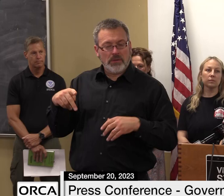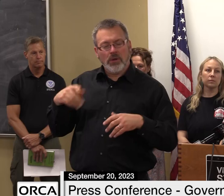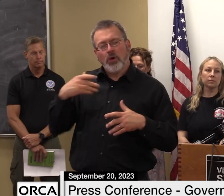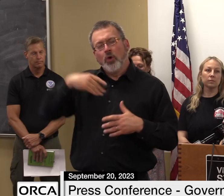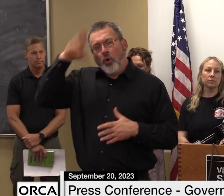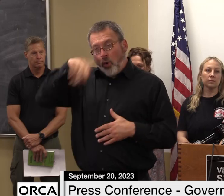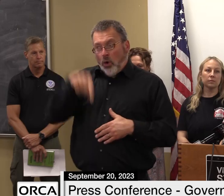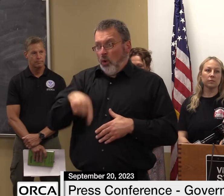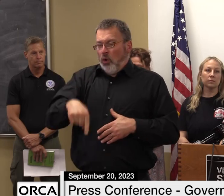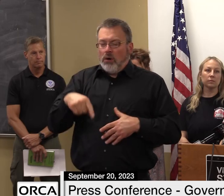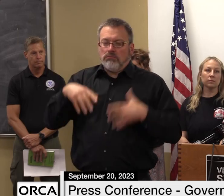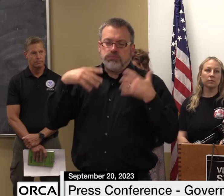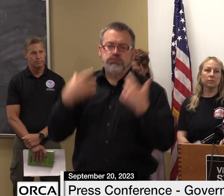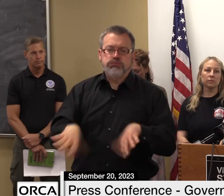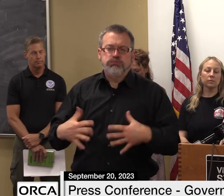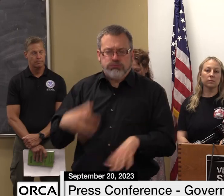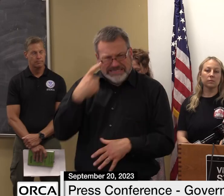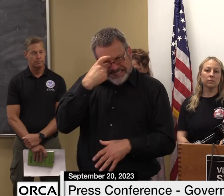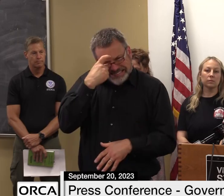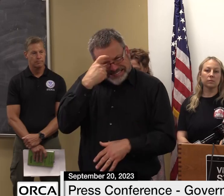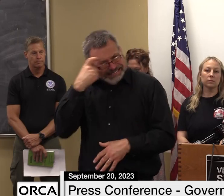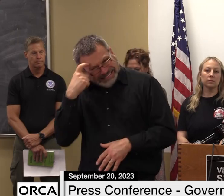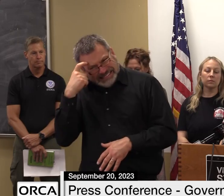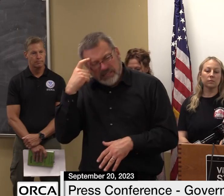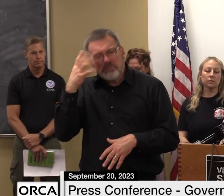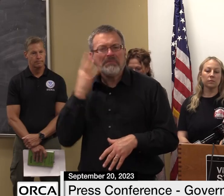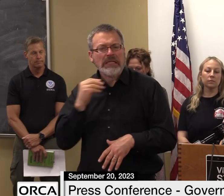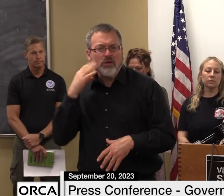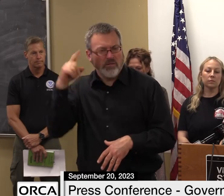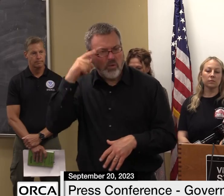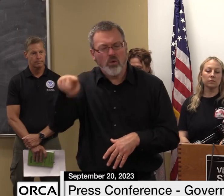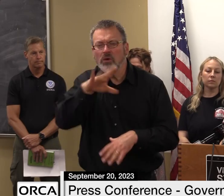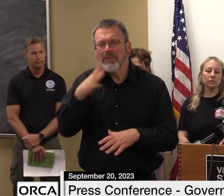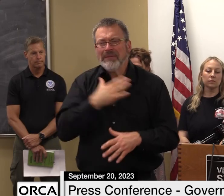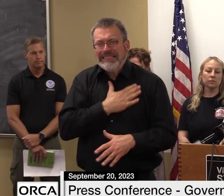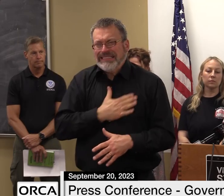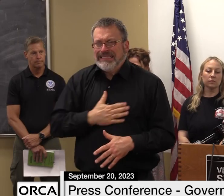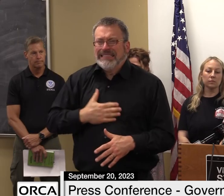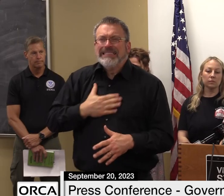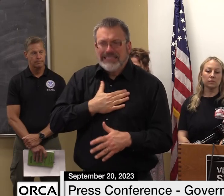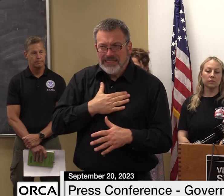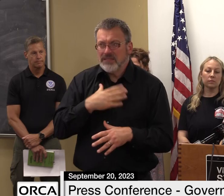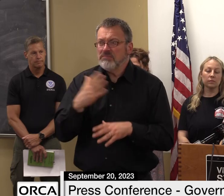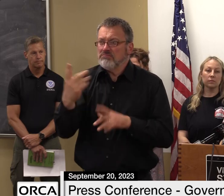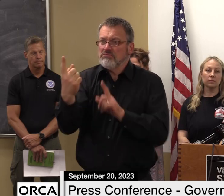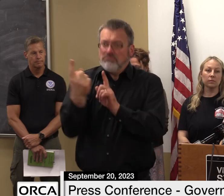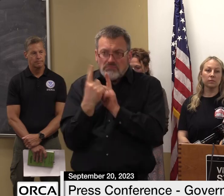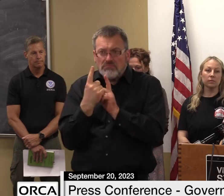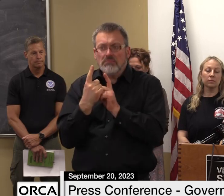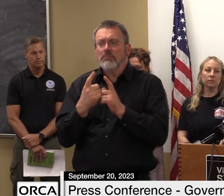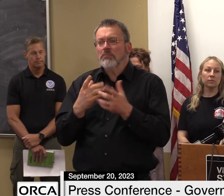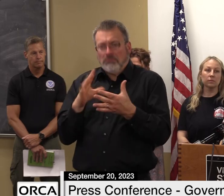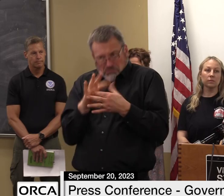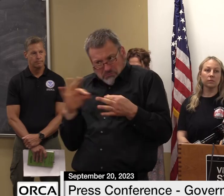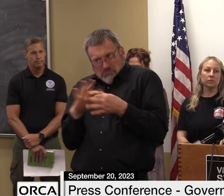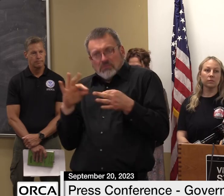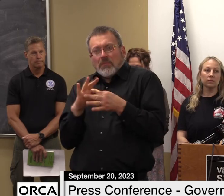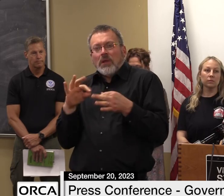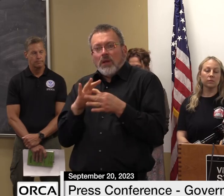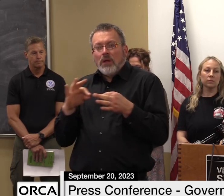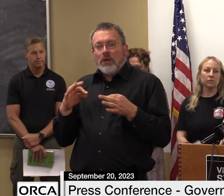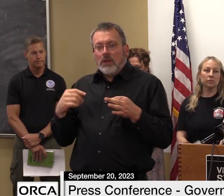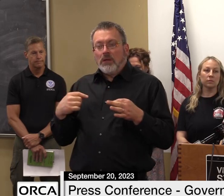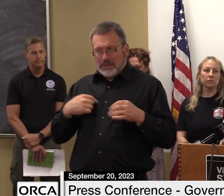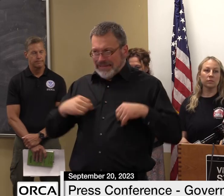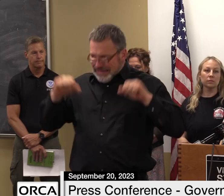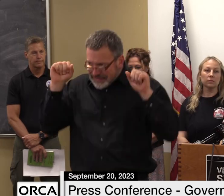not thousands. But I do think if you come forward and engage, that it's very likely we'll be able to give you more help than you